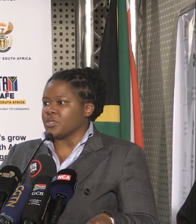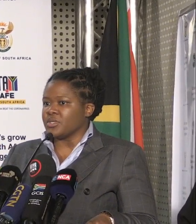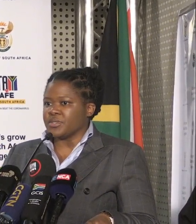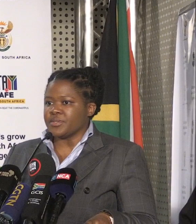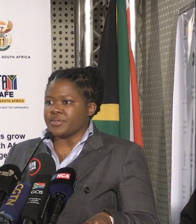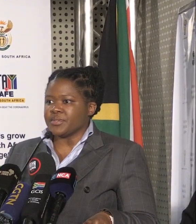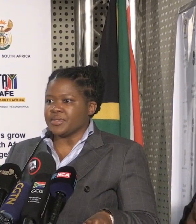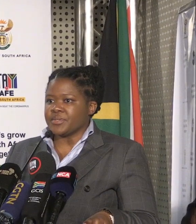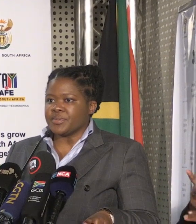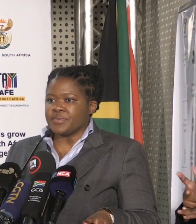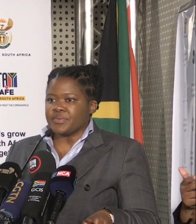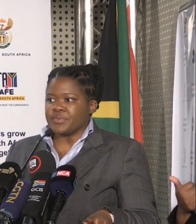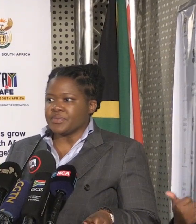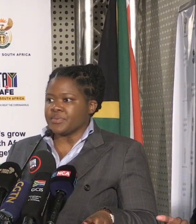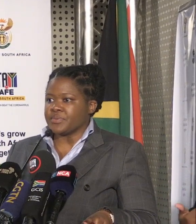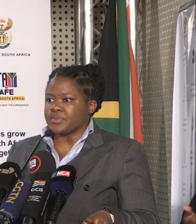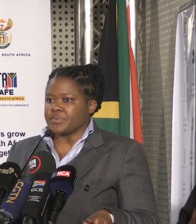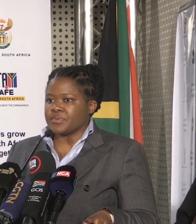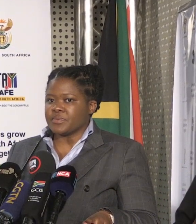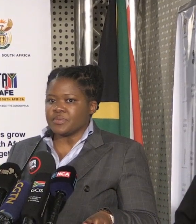Cameras, are we good?